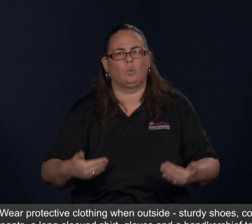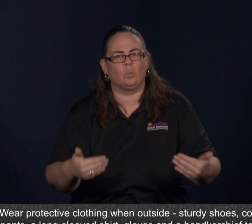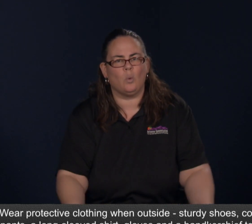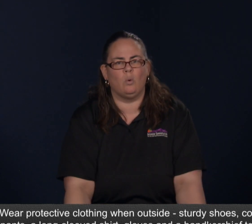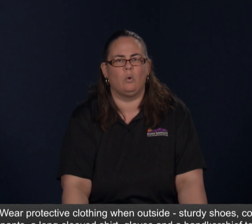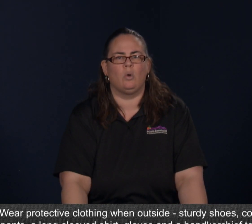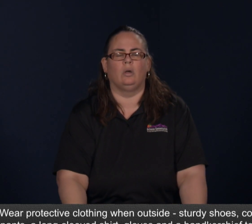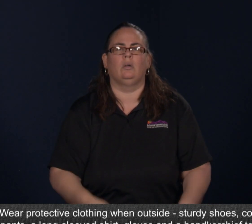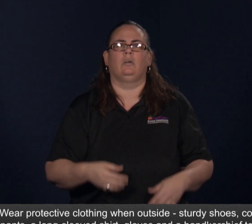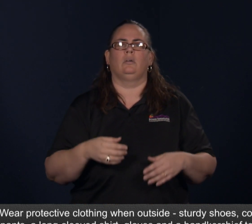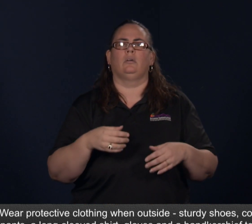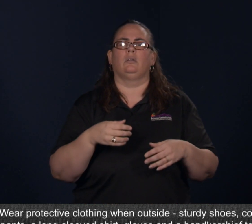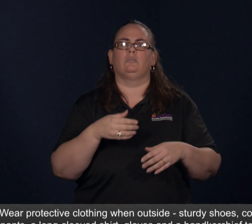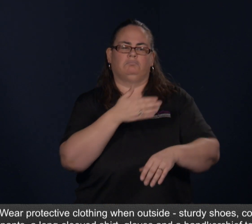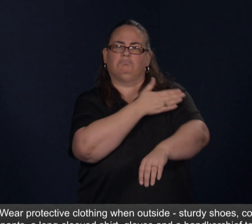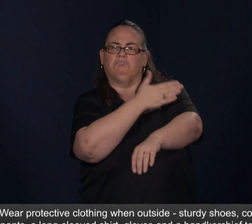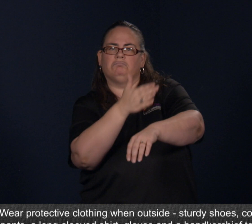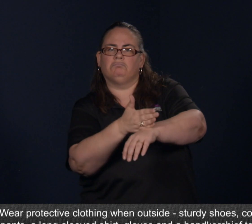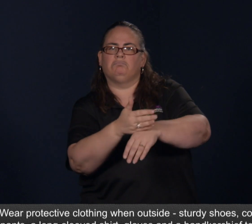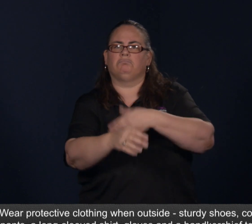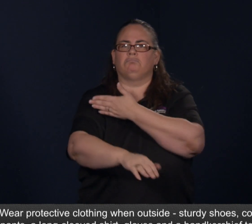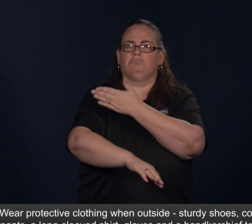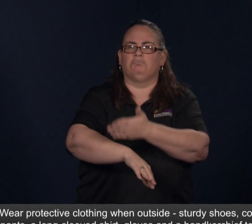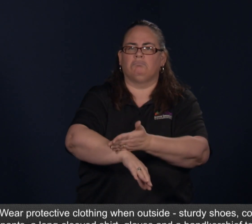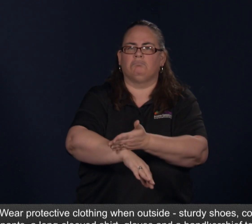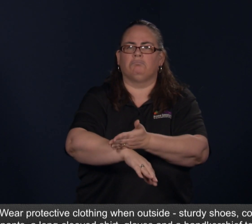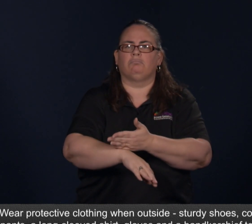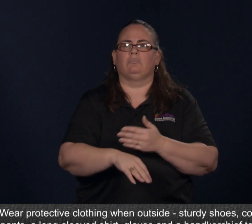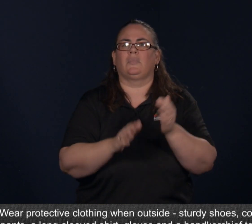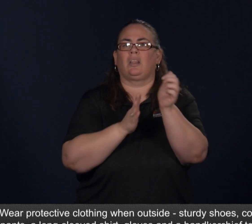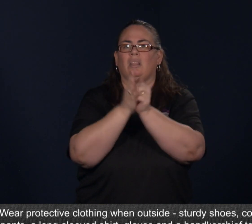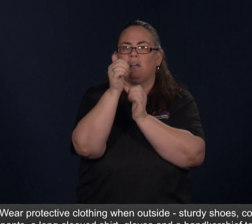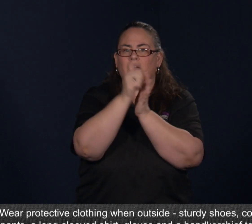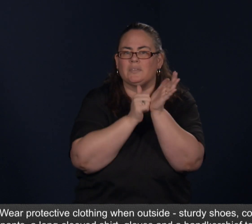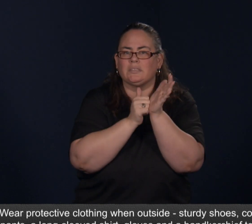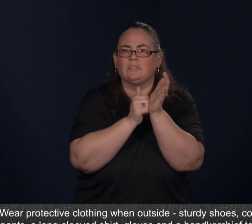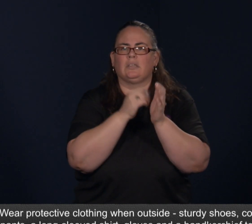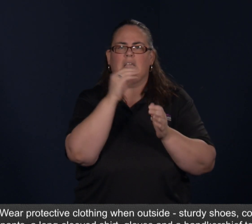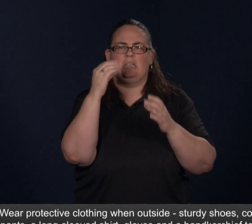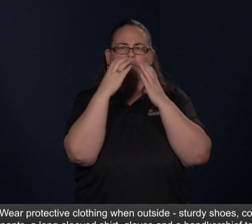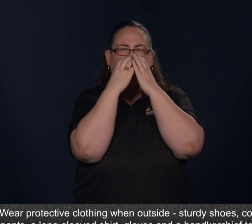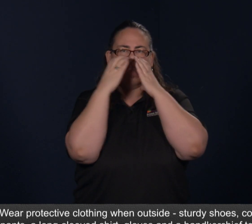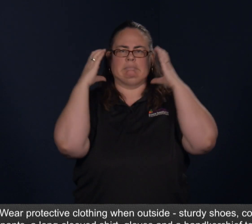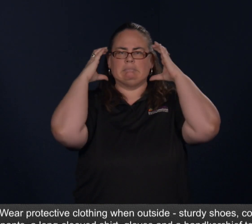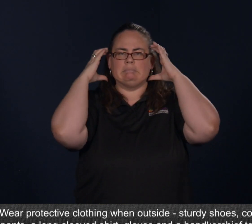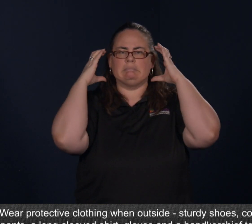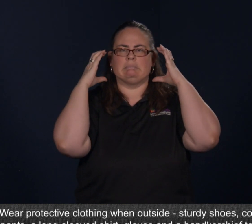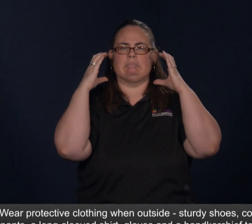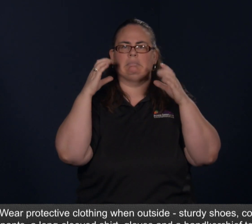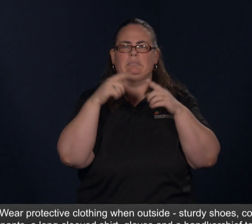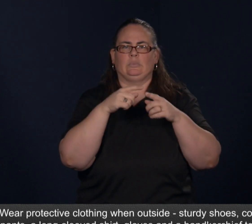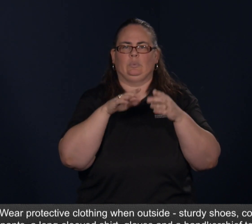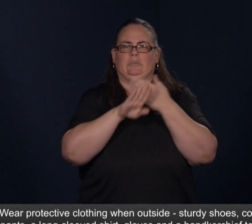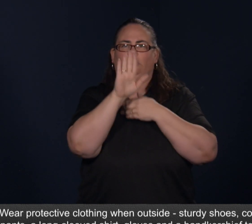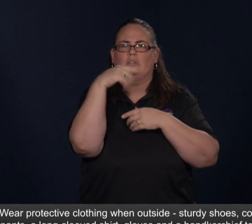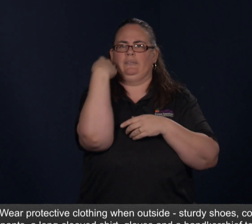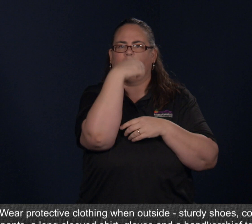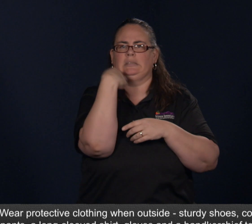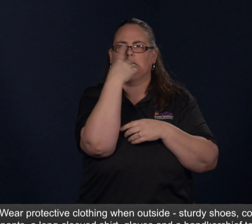Wear long pants, a long sleeve shirt, gloves, and a handkerchief to protect your